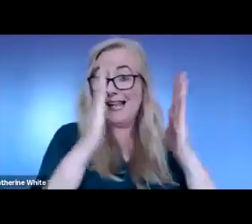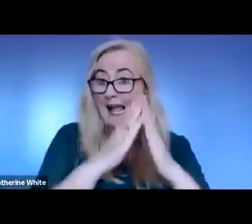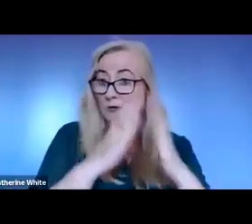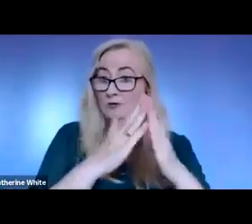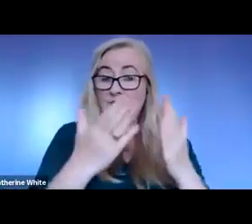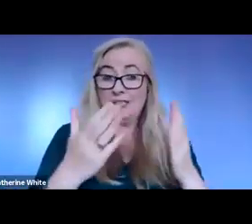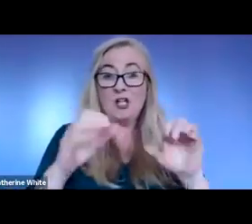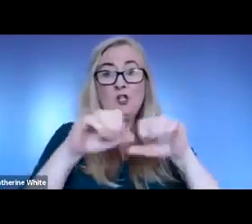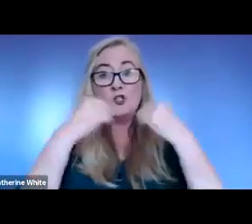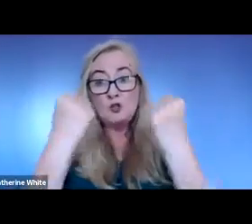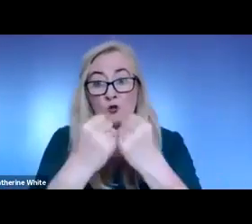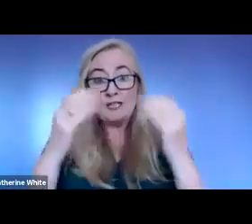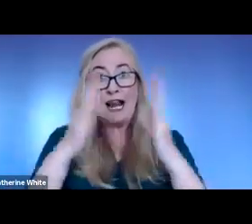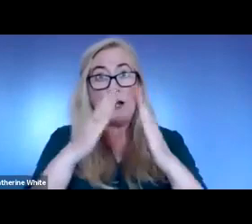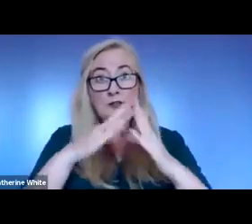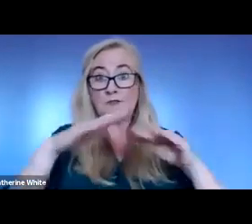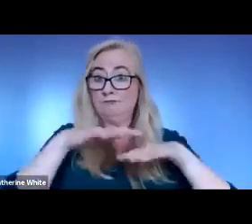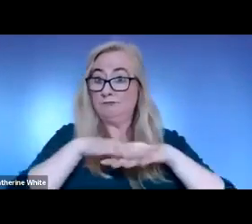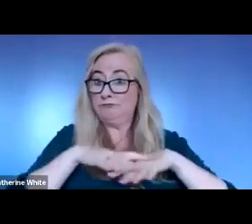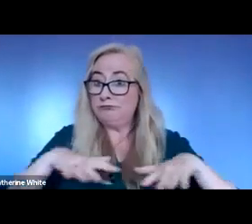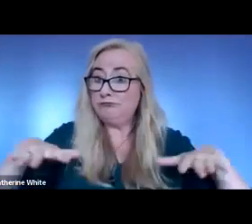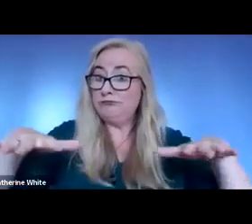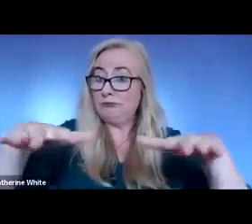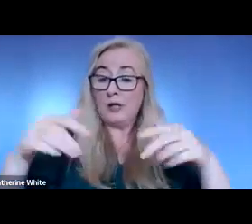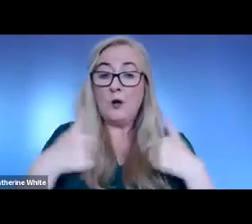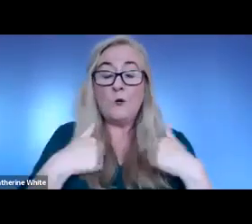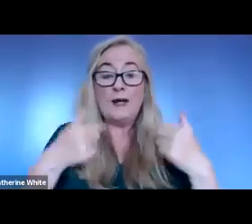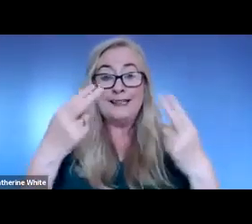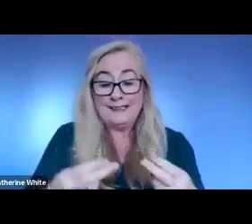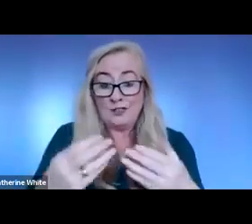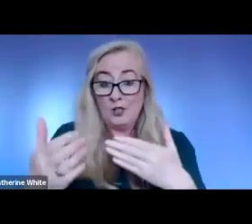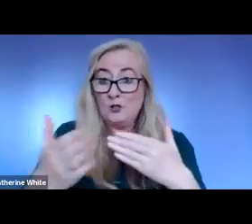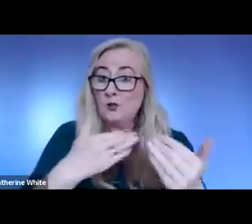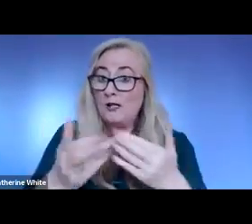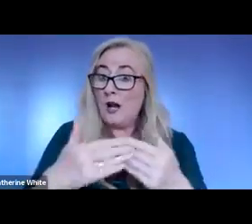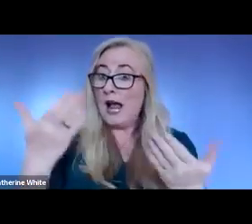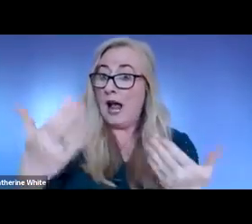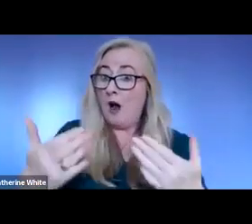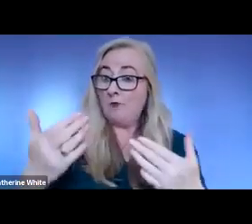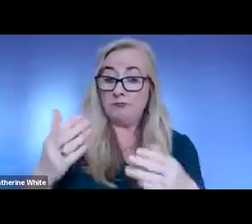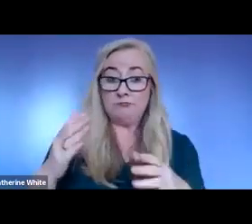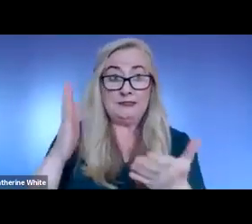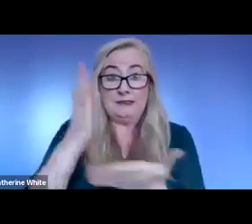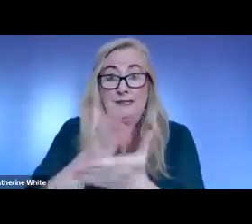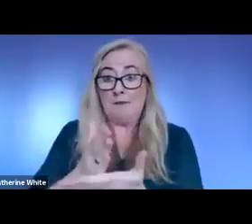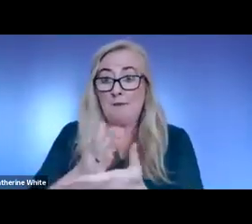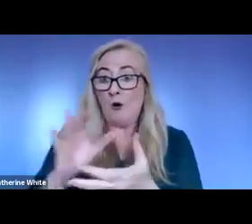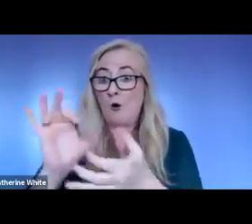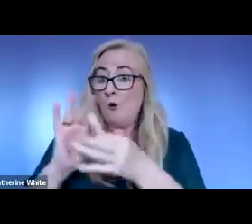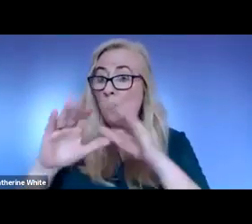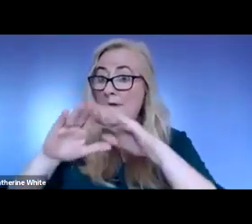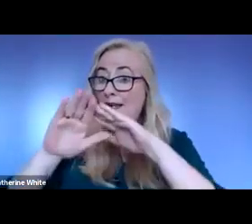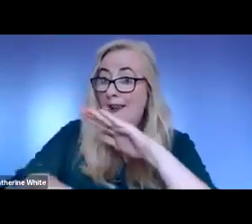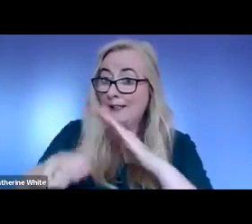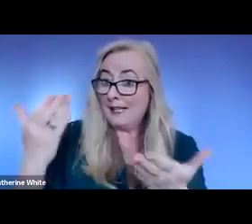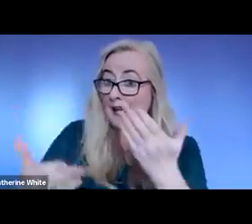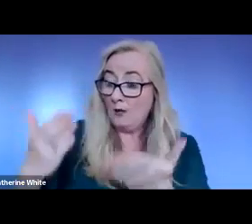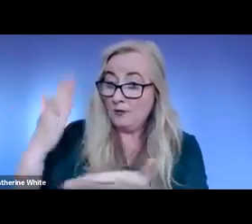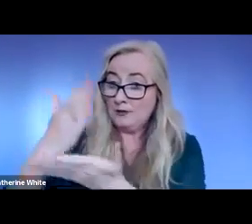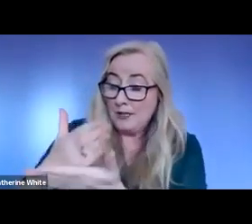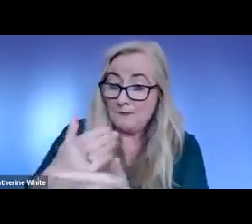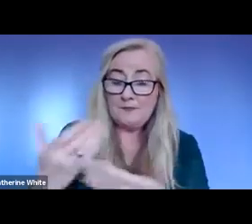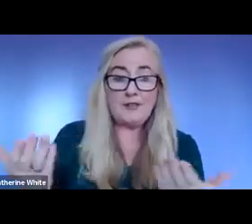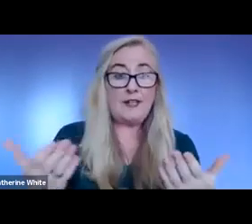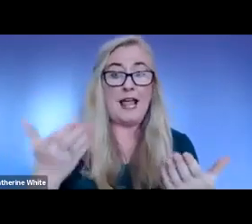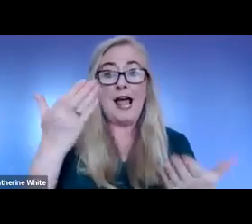social housing on state lands. We need to look at addressing and preventing homelessness. We need to look at bridging